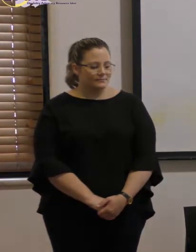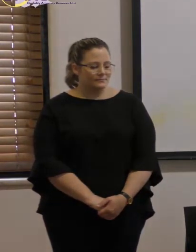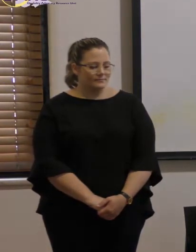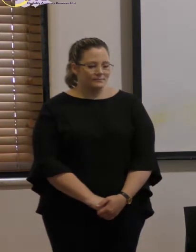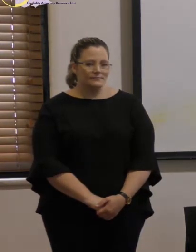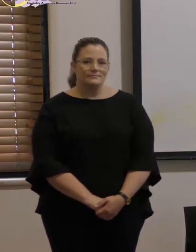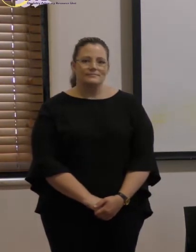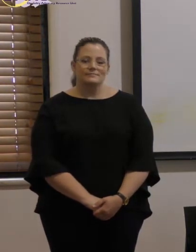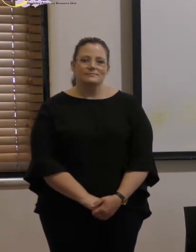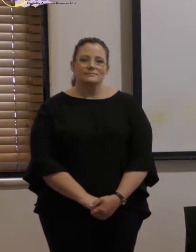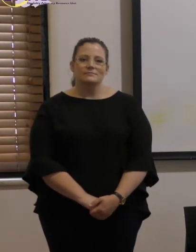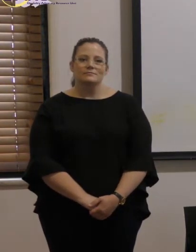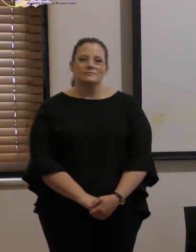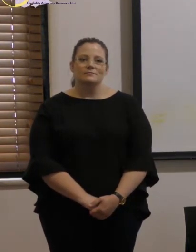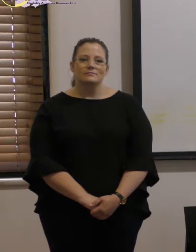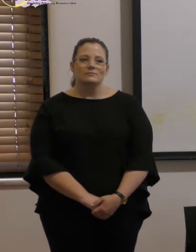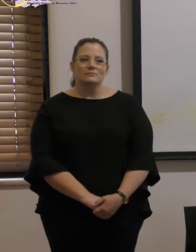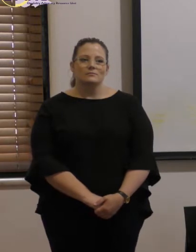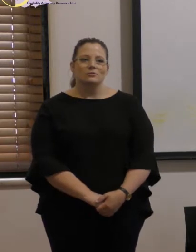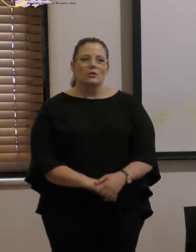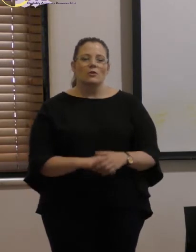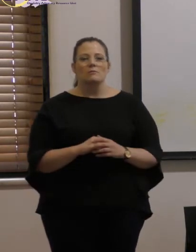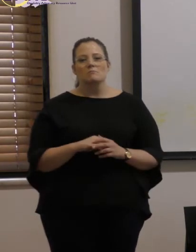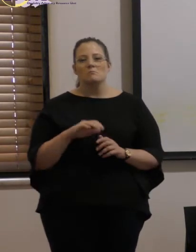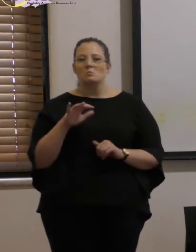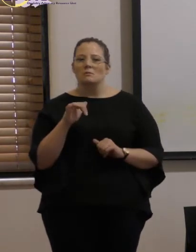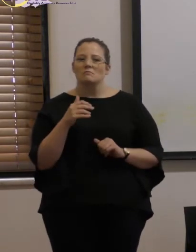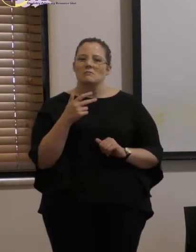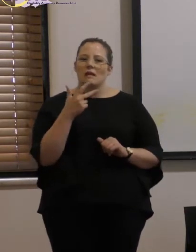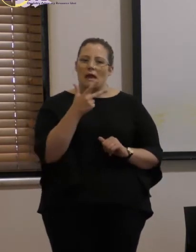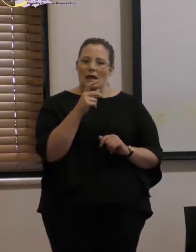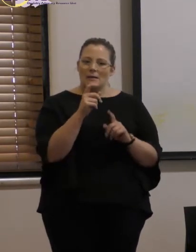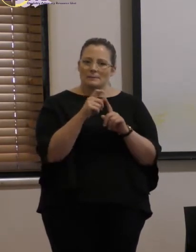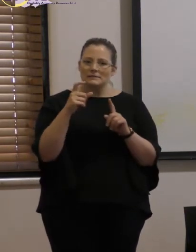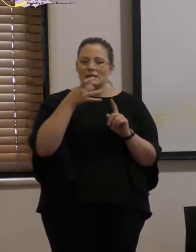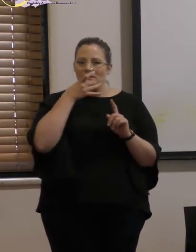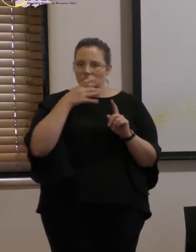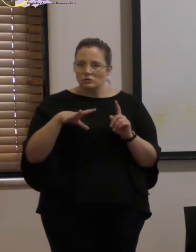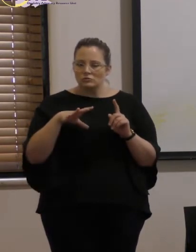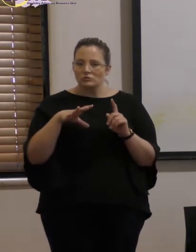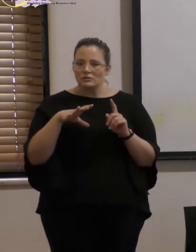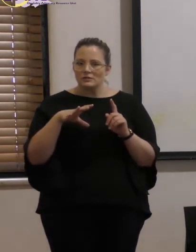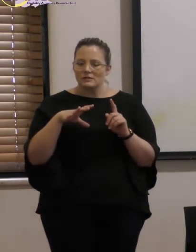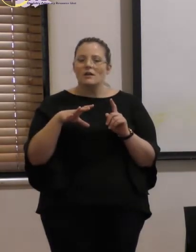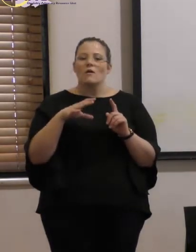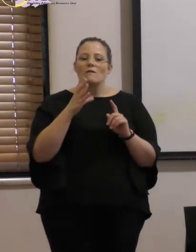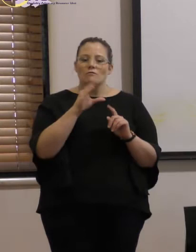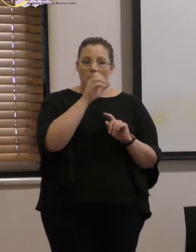just in your mind, so we've got about 8% of children and young people 0 to 24 who actually experience disability.